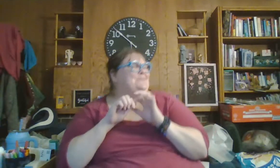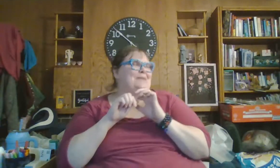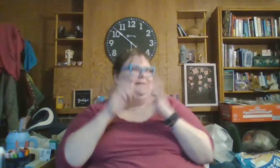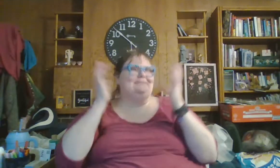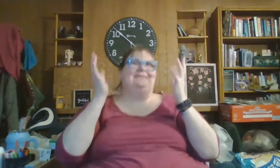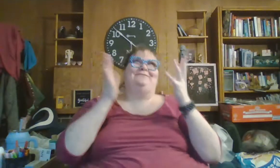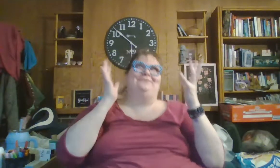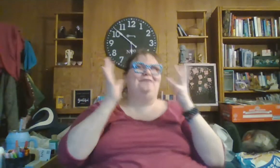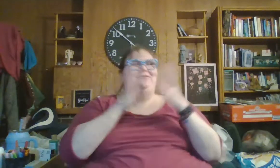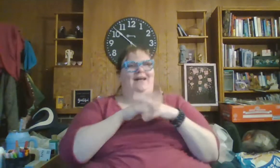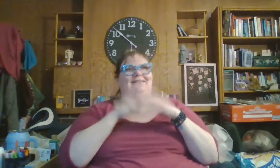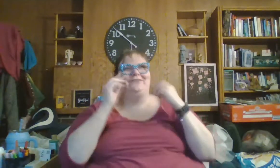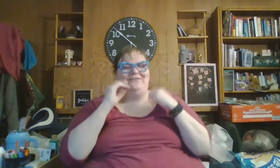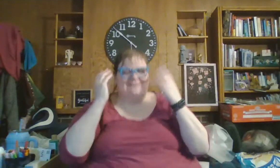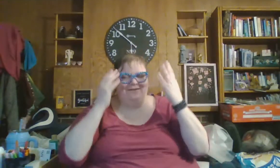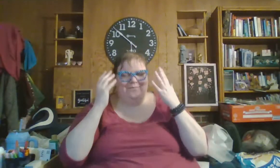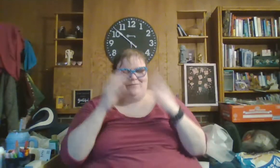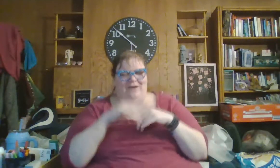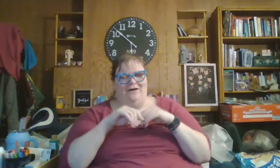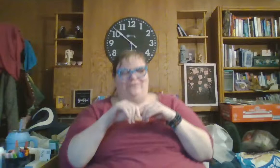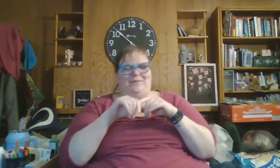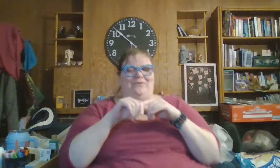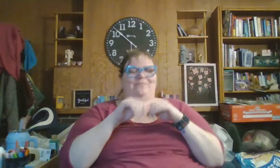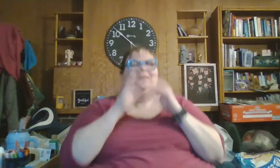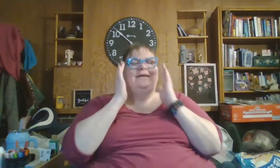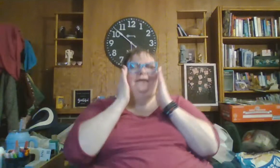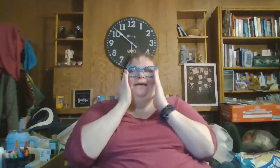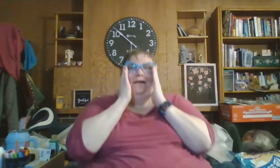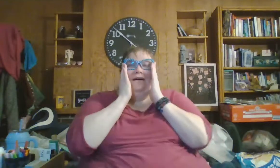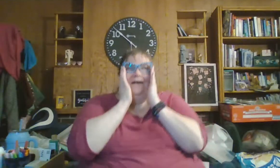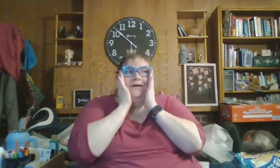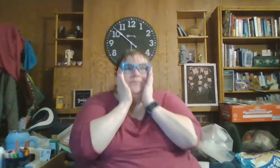but if not, at least I have the memory of the poem.